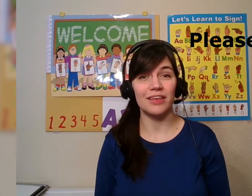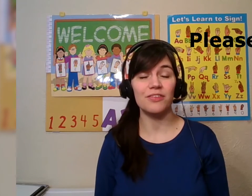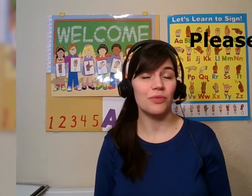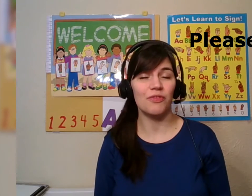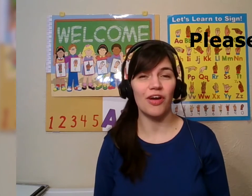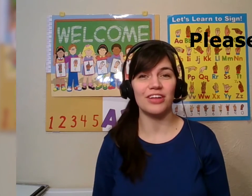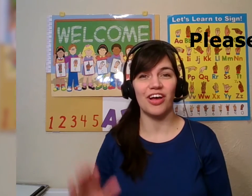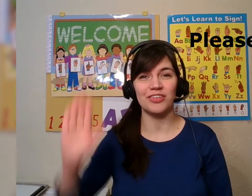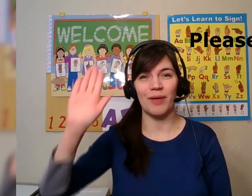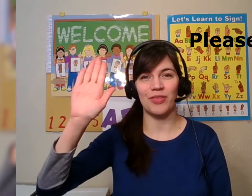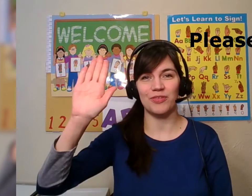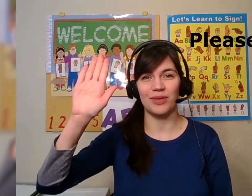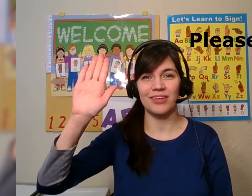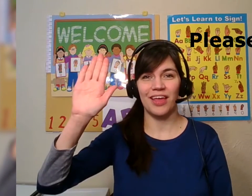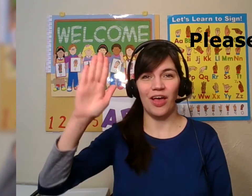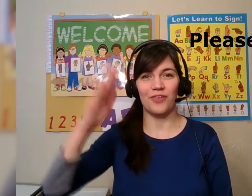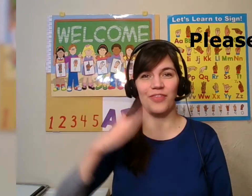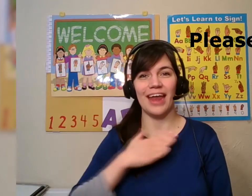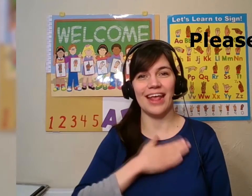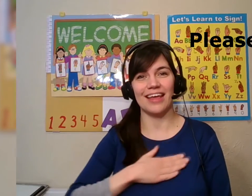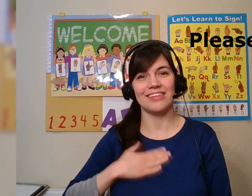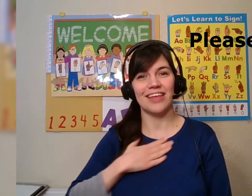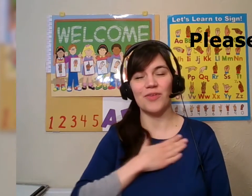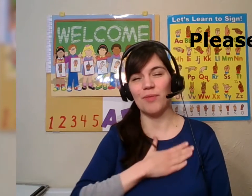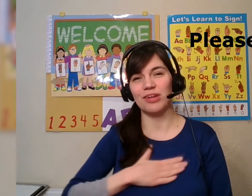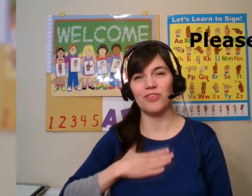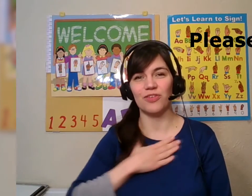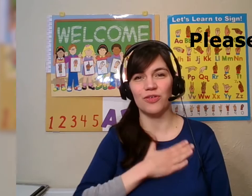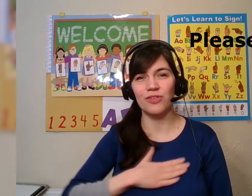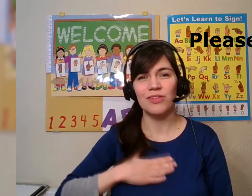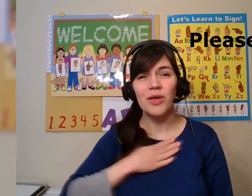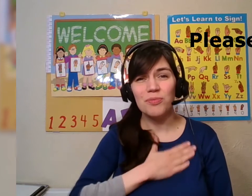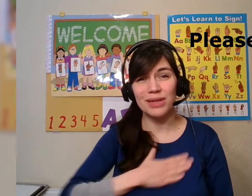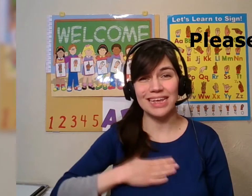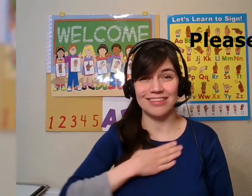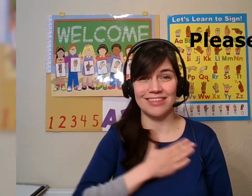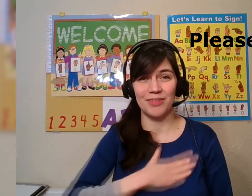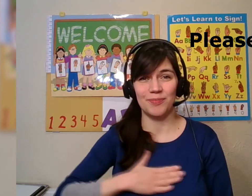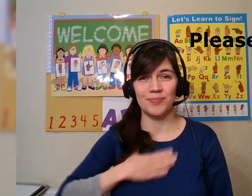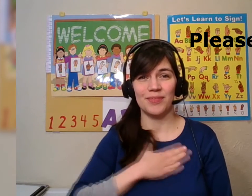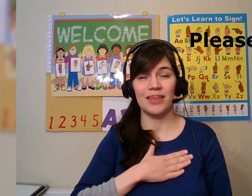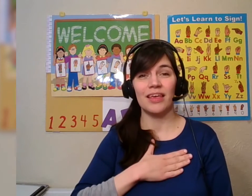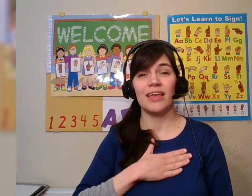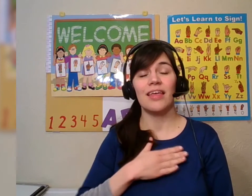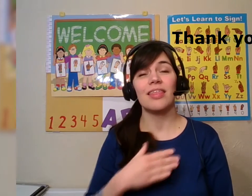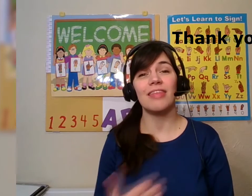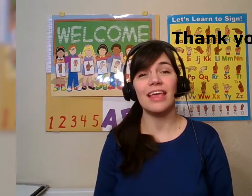Please, we've already talked about this one. A flat hand and rub it in a circle. Please. Thank